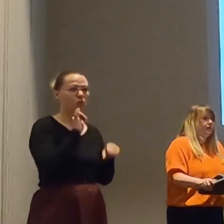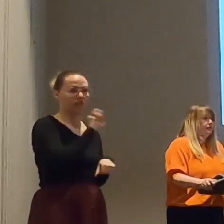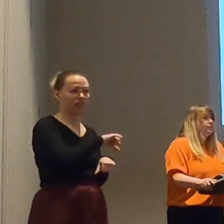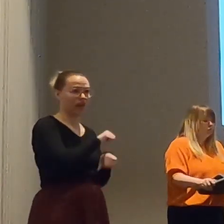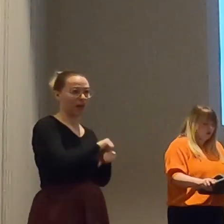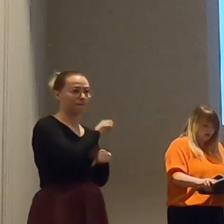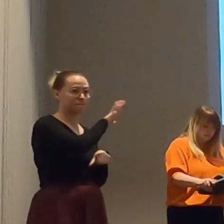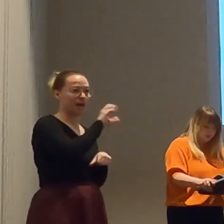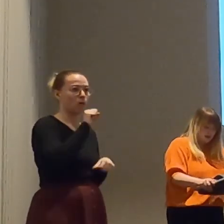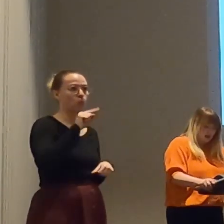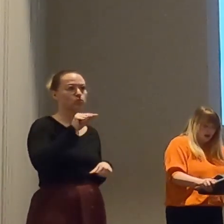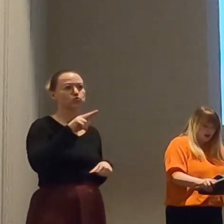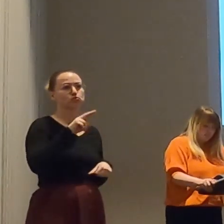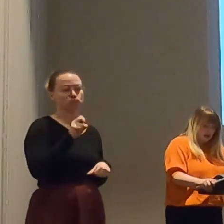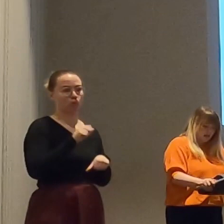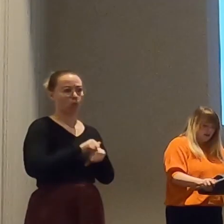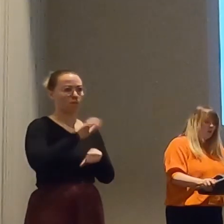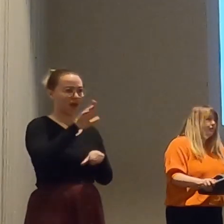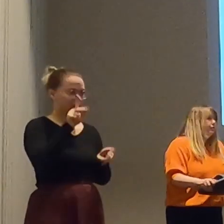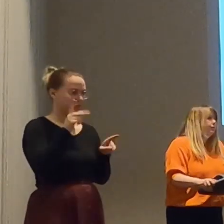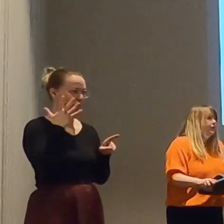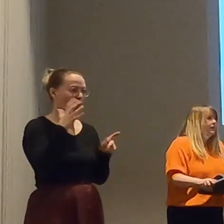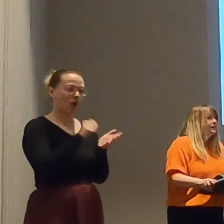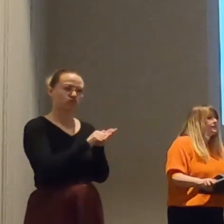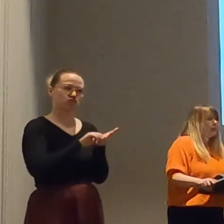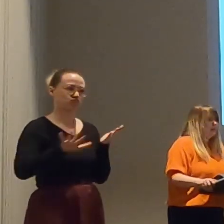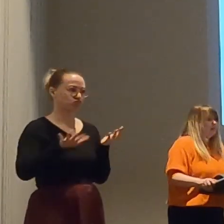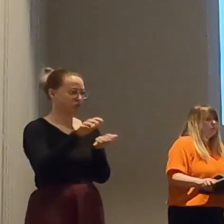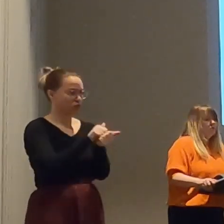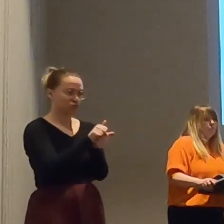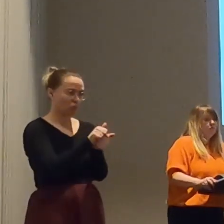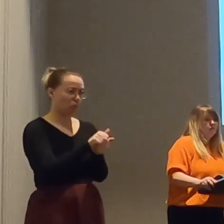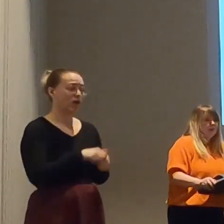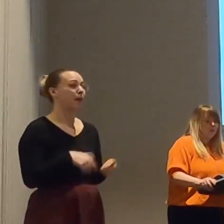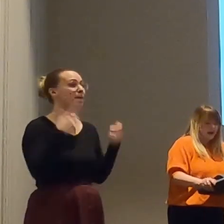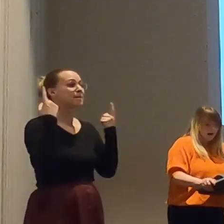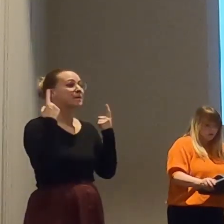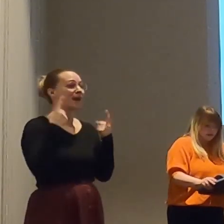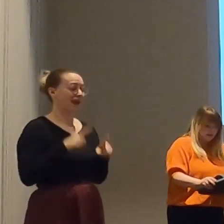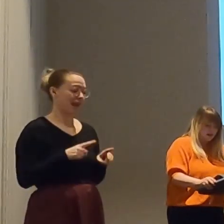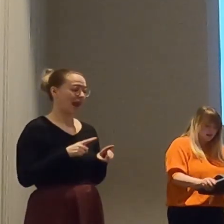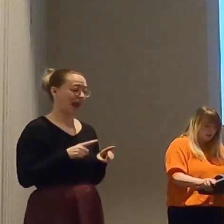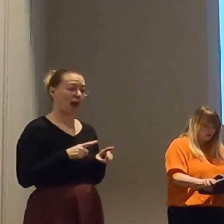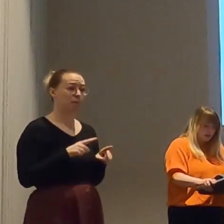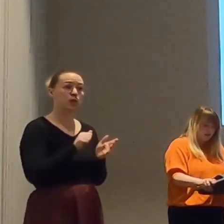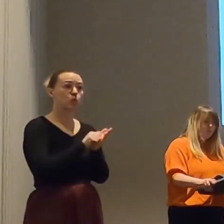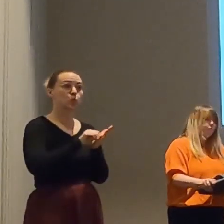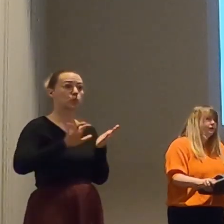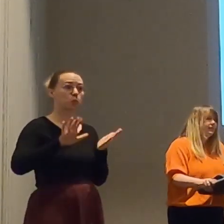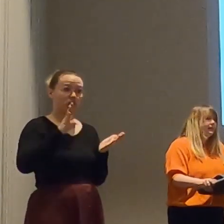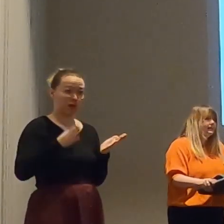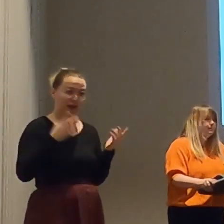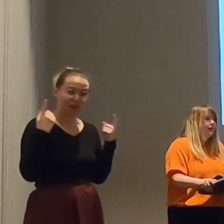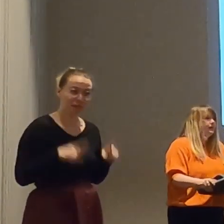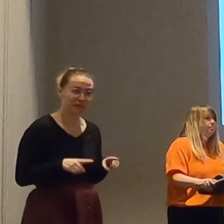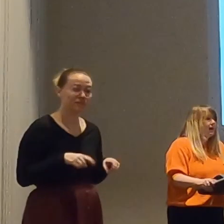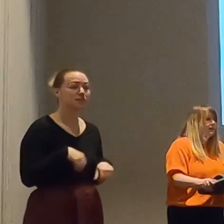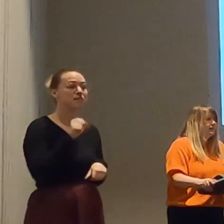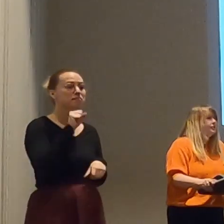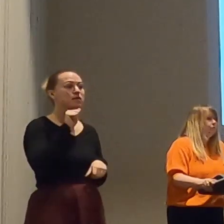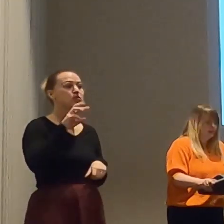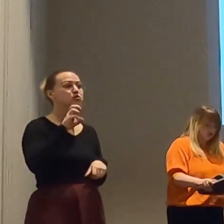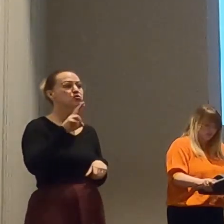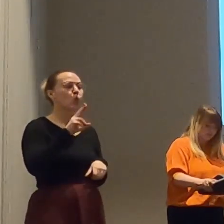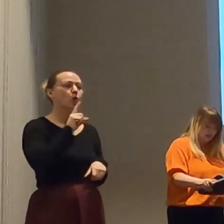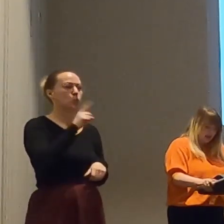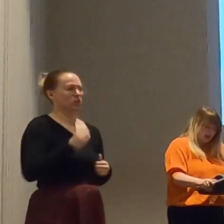it to be destroyed. And although in this case, the removal never happened, Sawyer was really inspired by